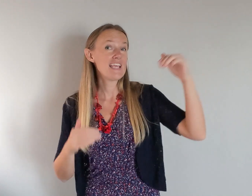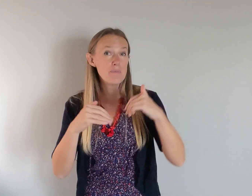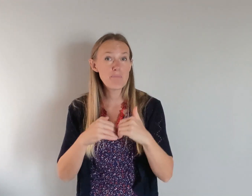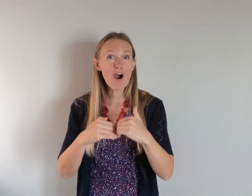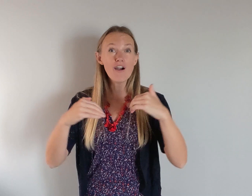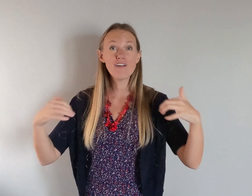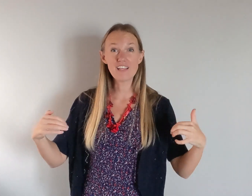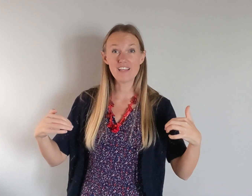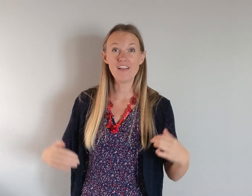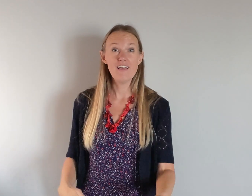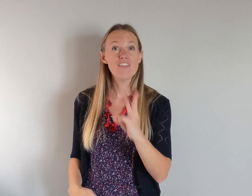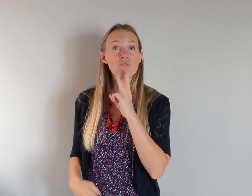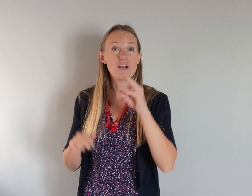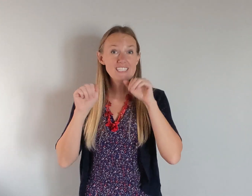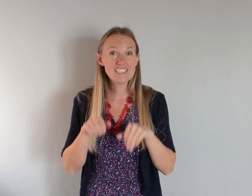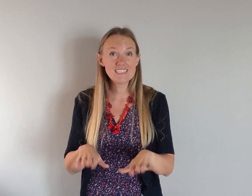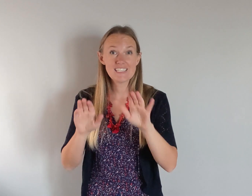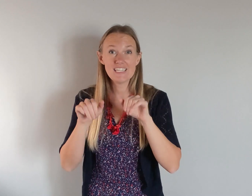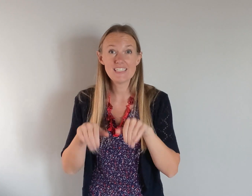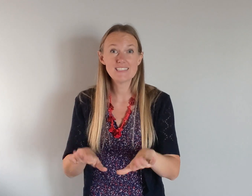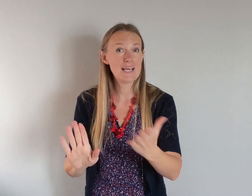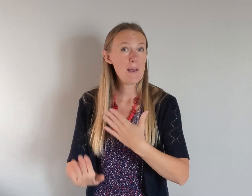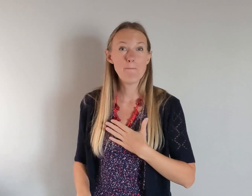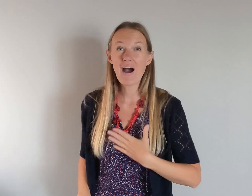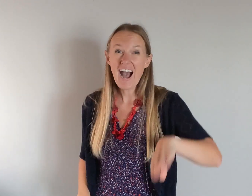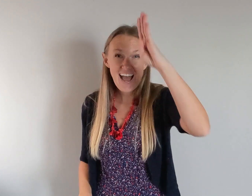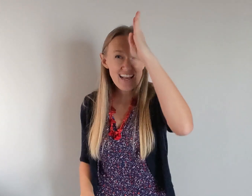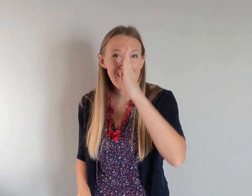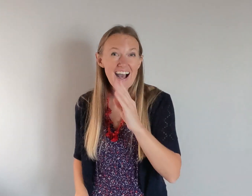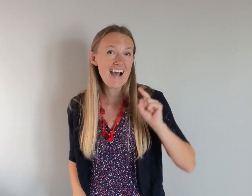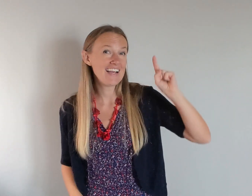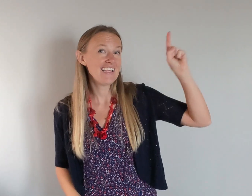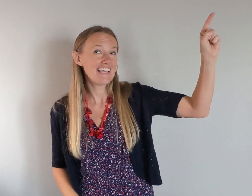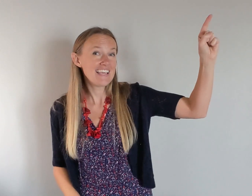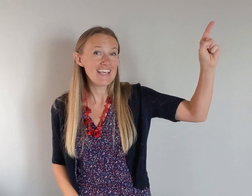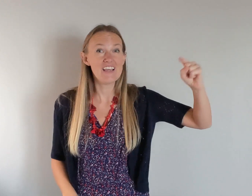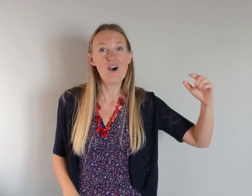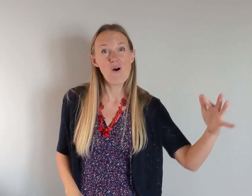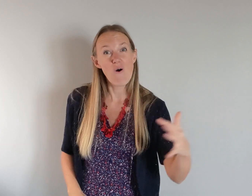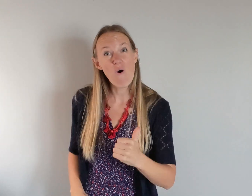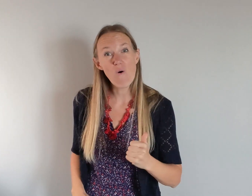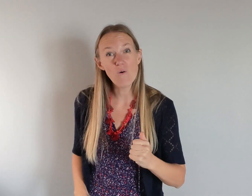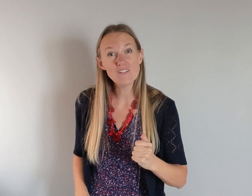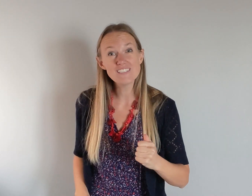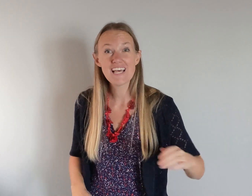He parted the raging seas. My God, He holds